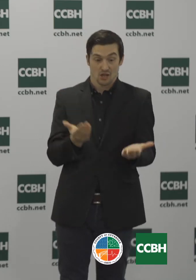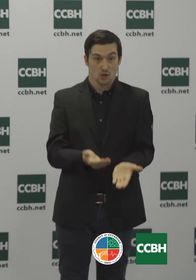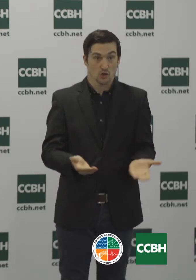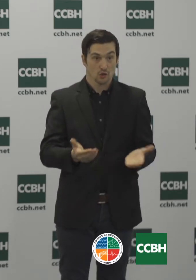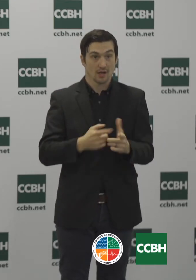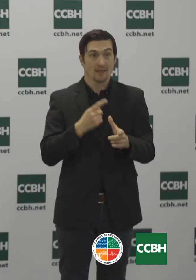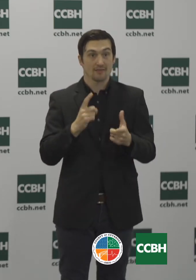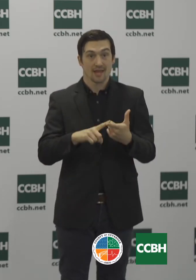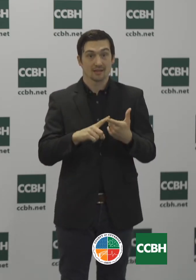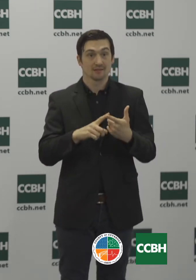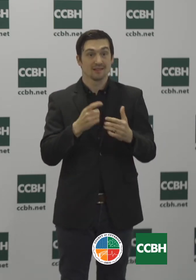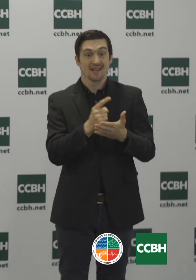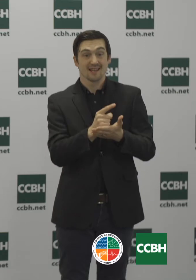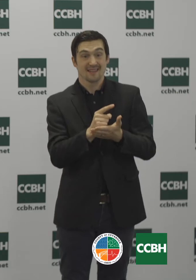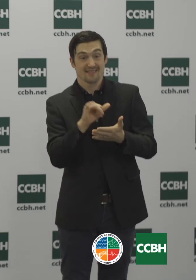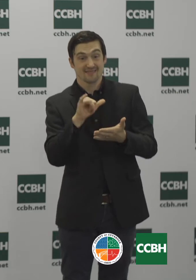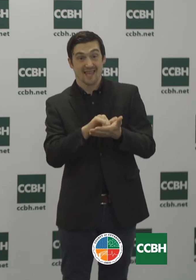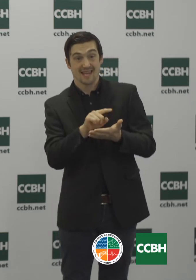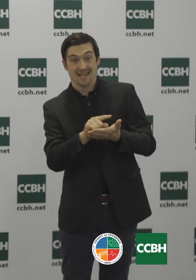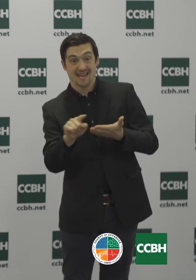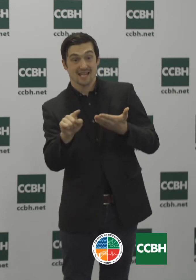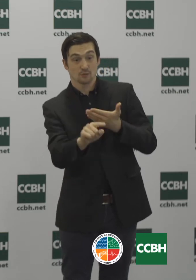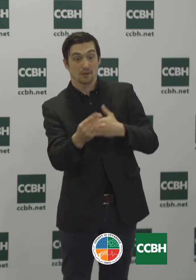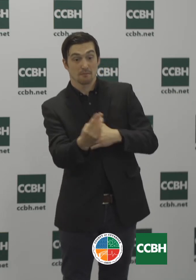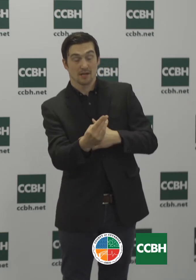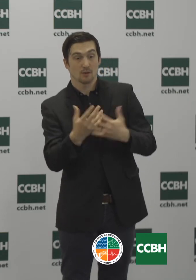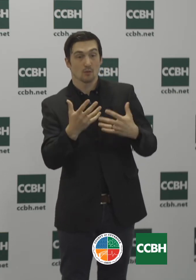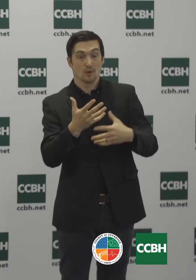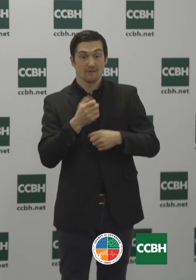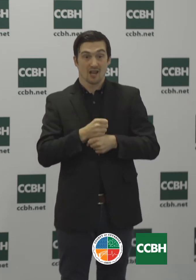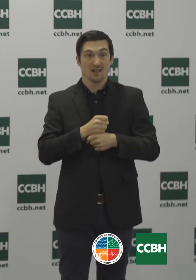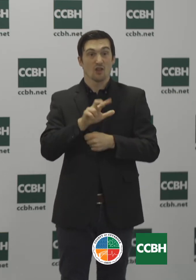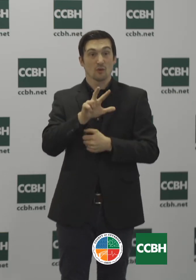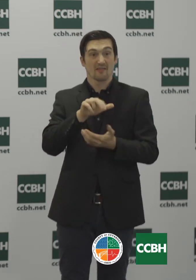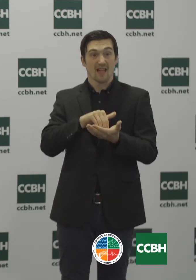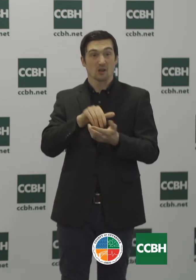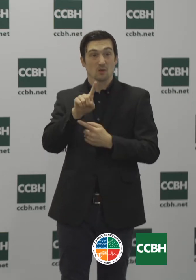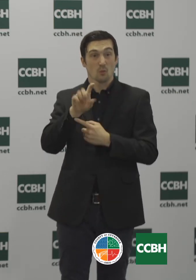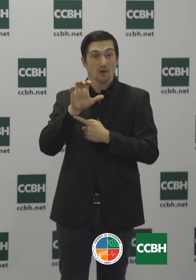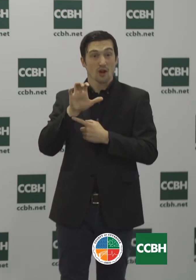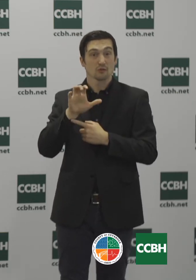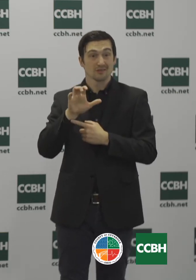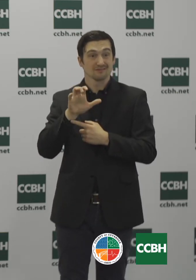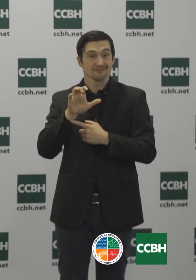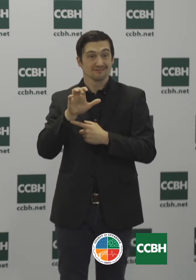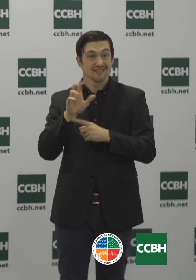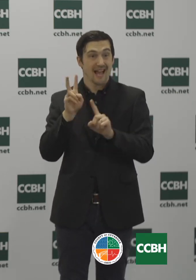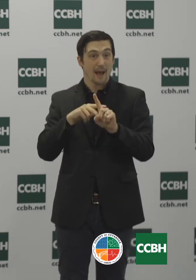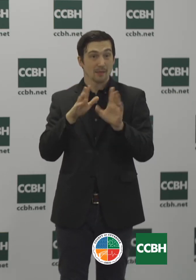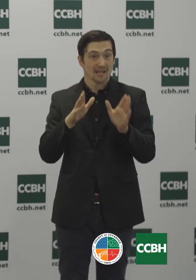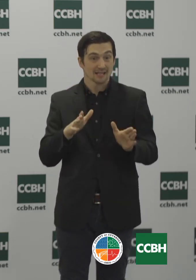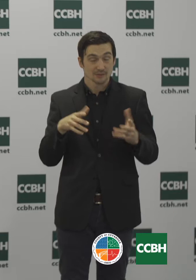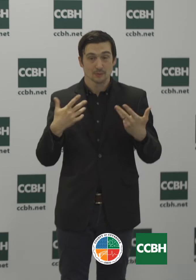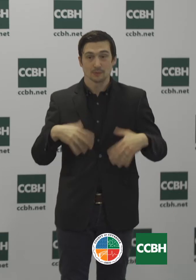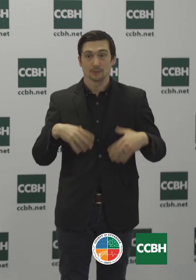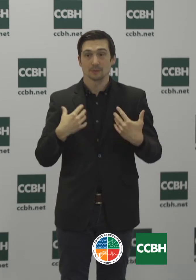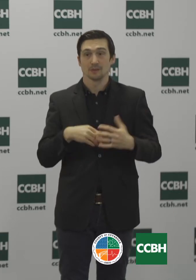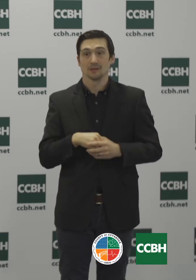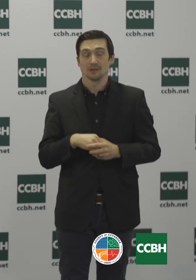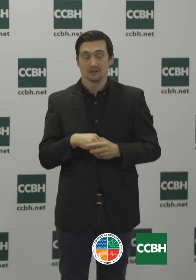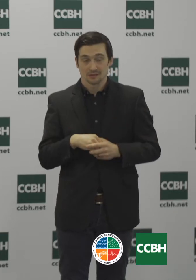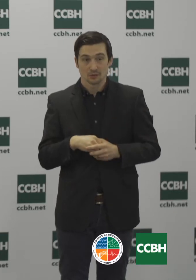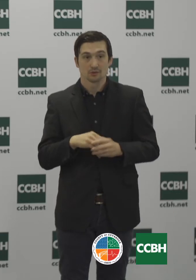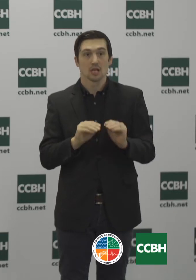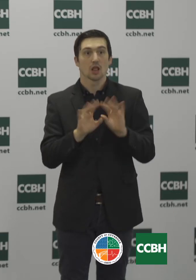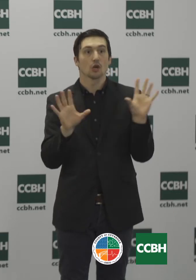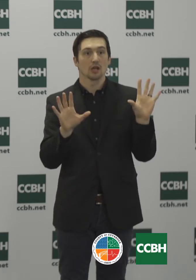and by the following Monday, we had received 3,100 applicants. Obviously, we had hit upon a